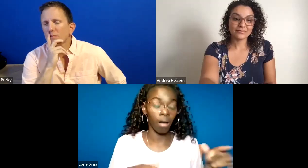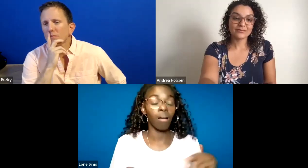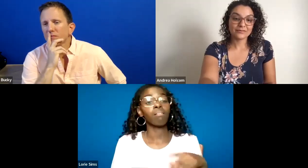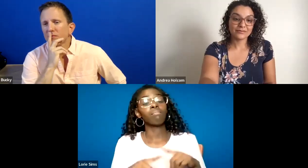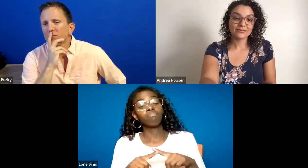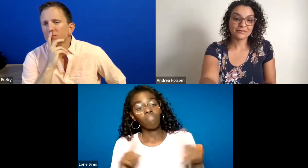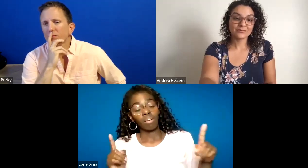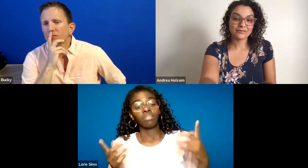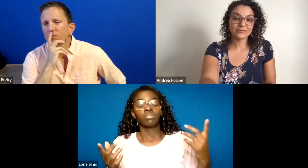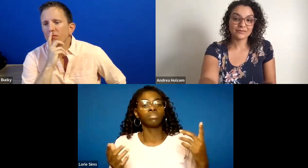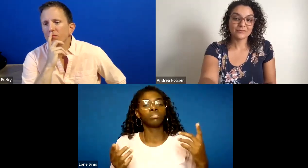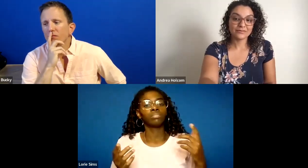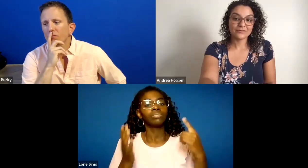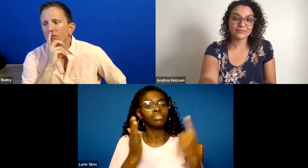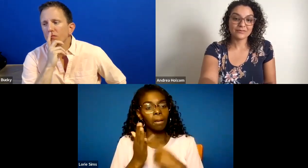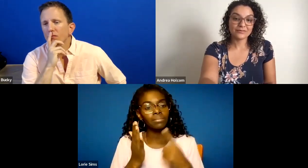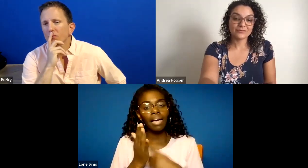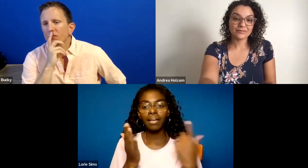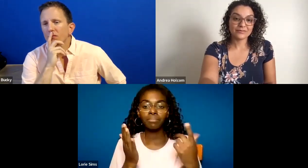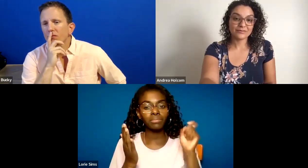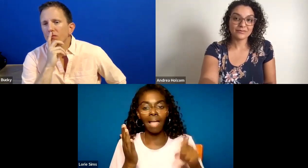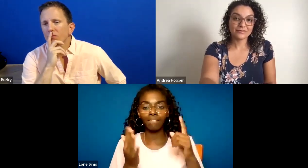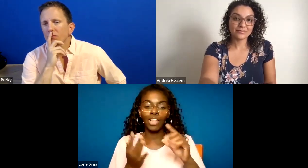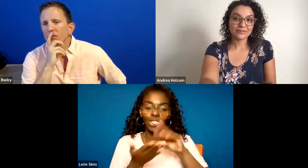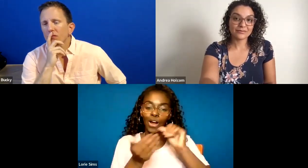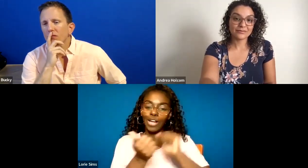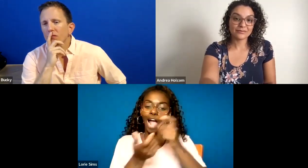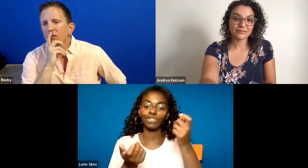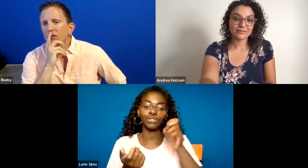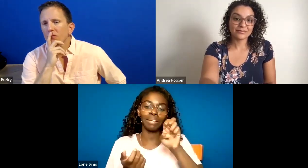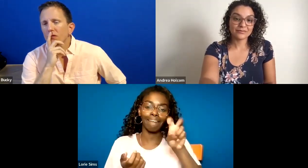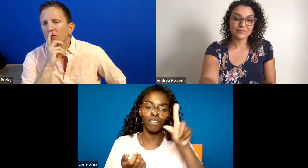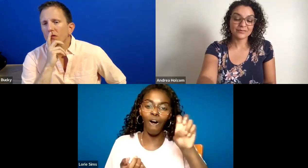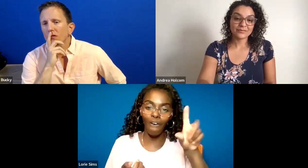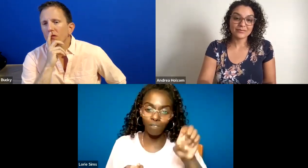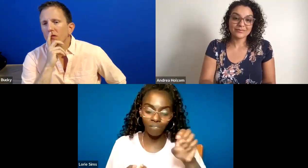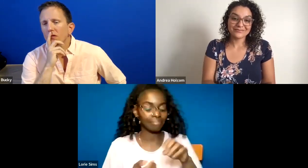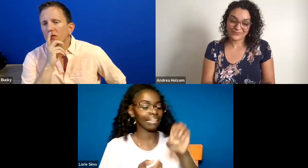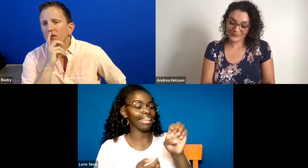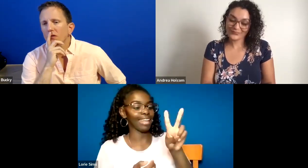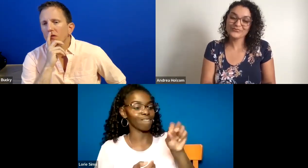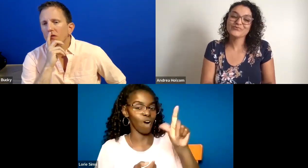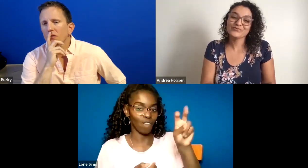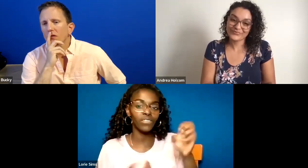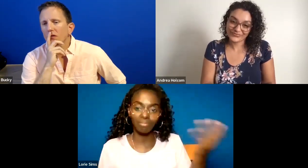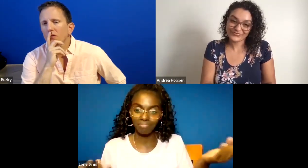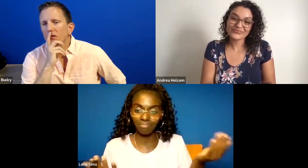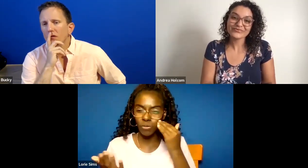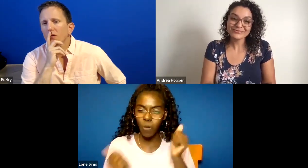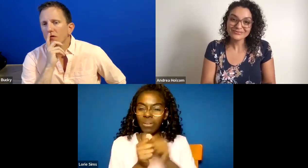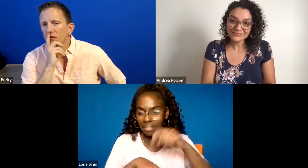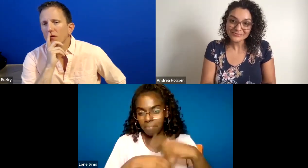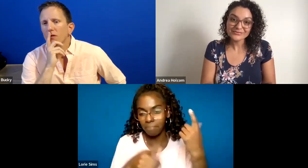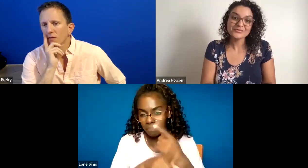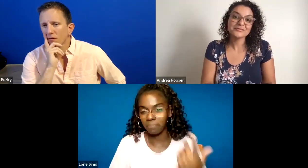as an agency, we have our rules, etc. But how can we improve to better service you? And sometimes you just really have to learn how to evolve with the times,